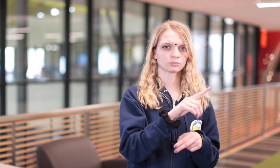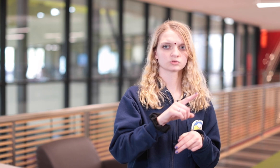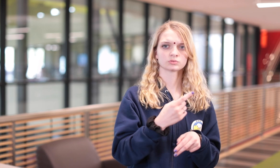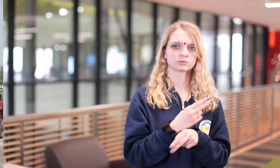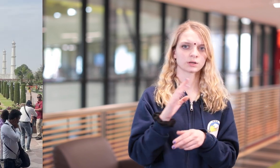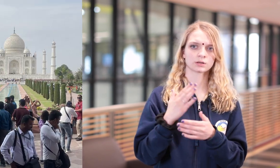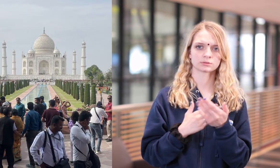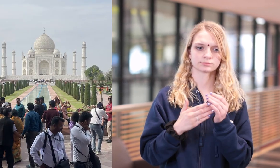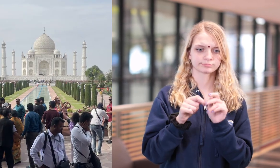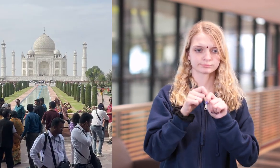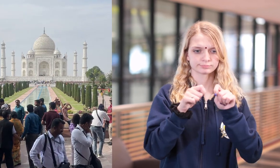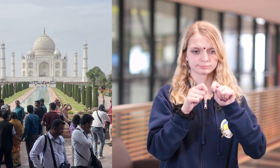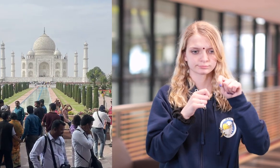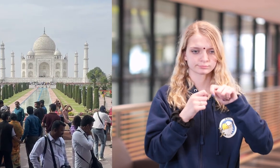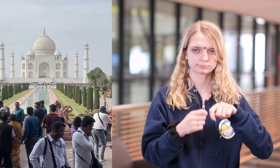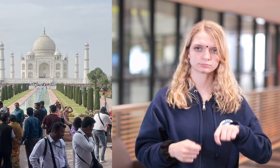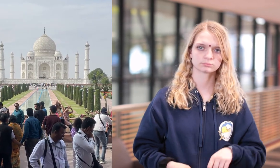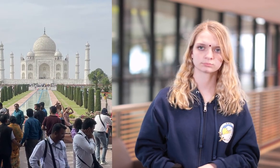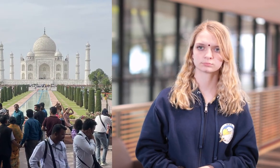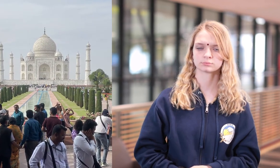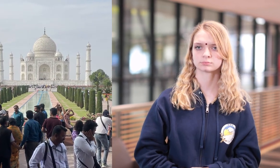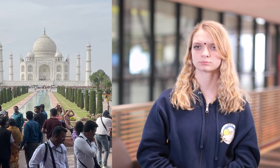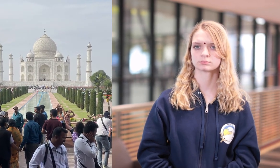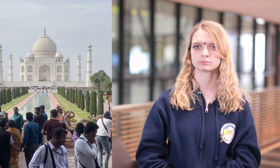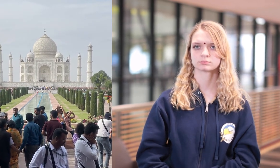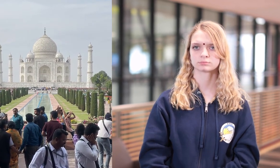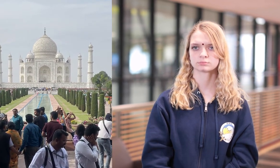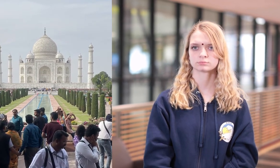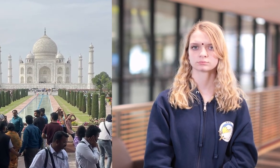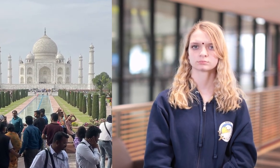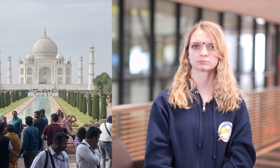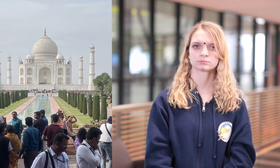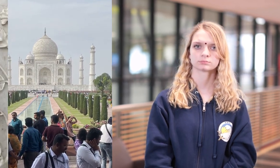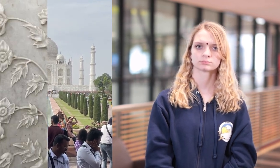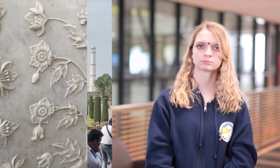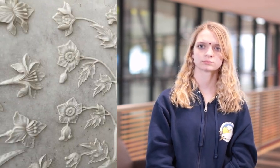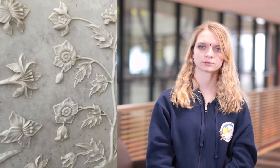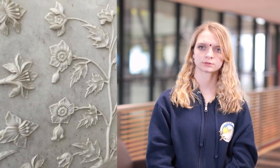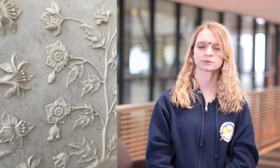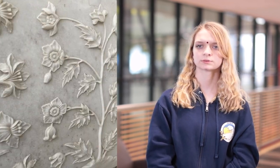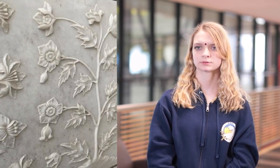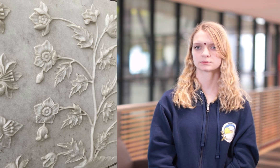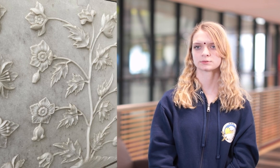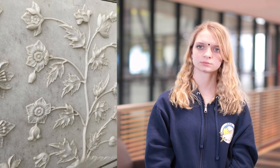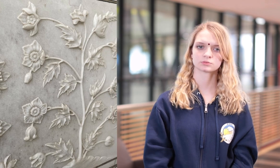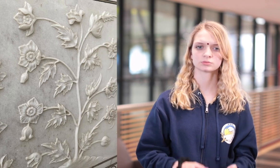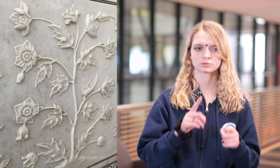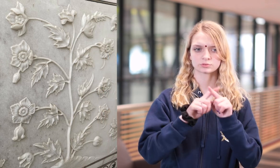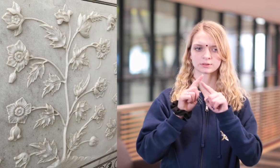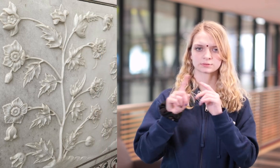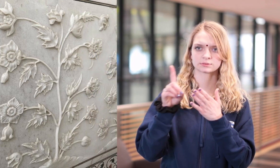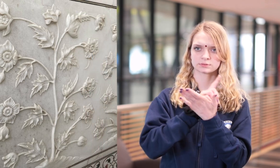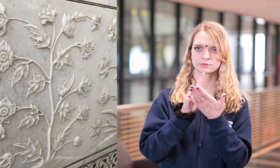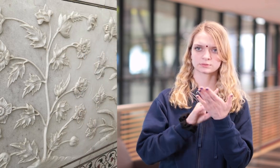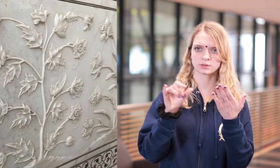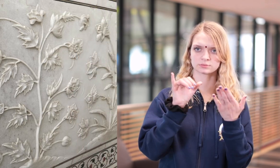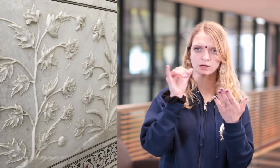know that they had built that with their hands and they had carved things in the Taj Mahal so they were lots of different designs